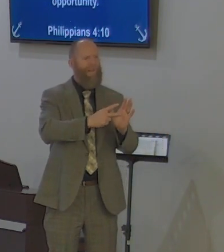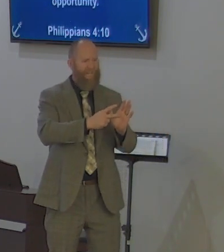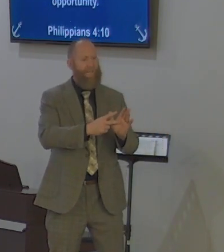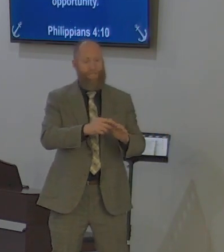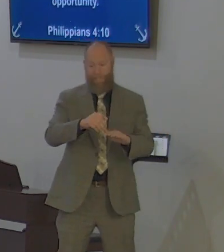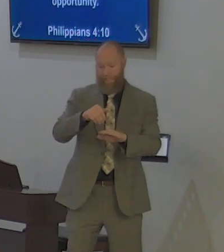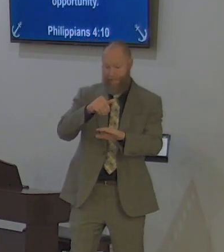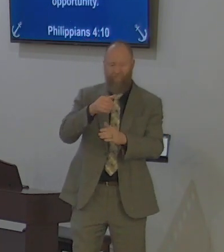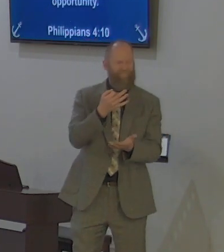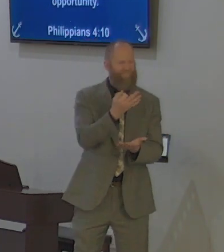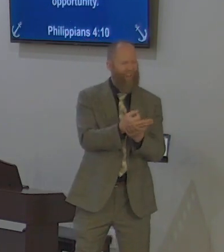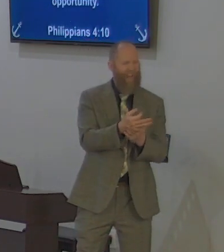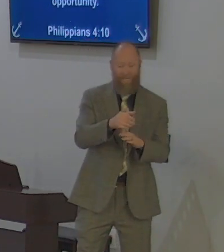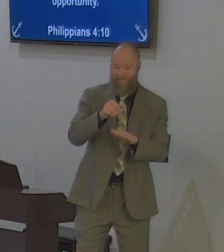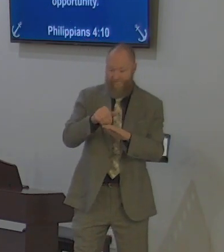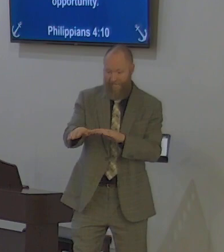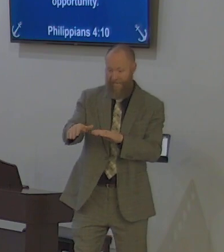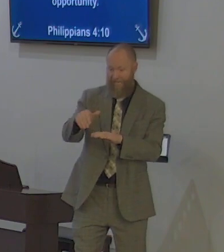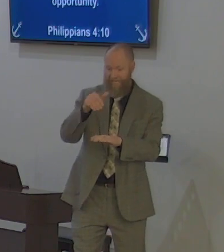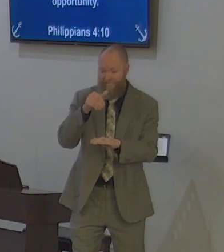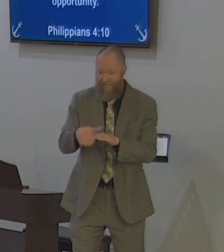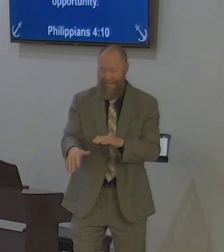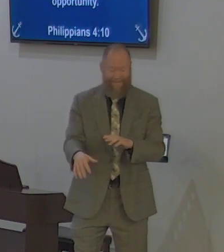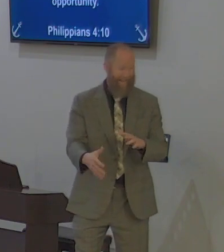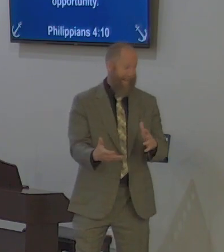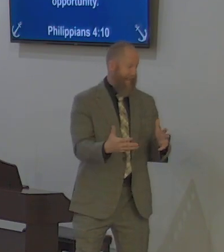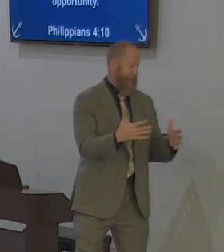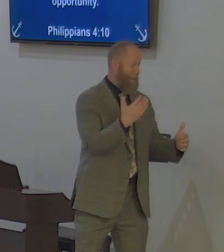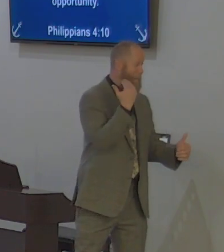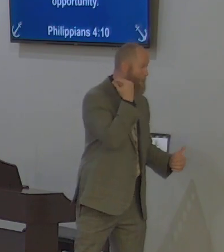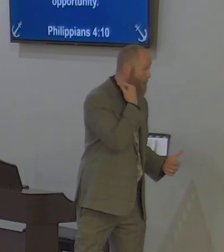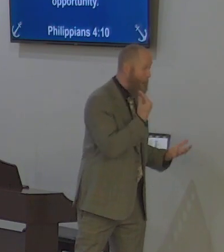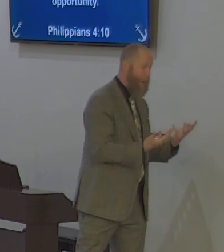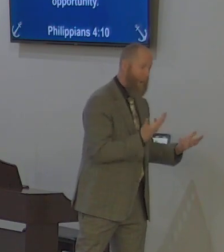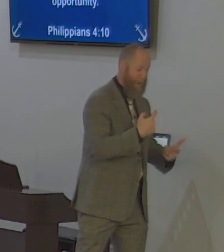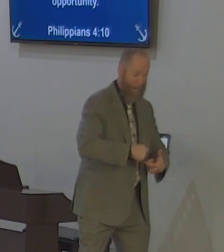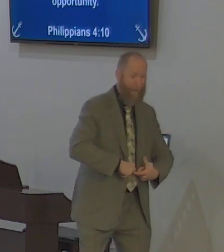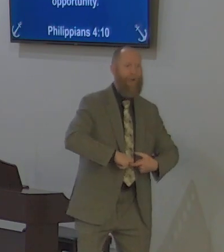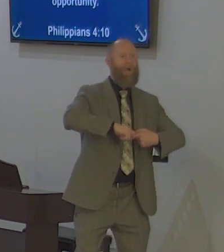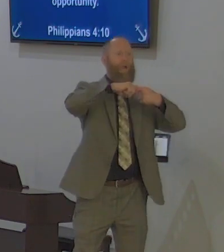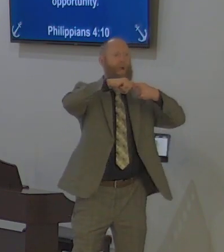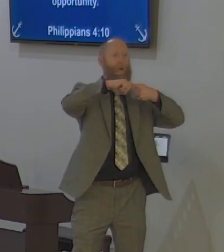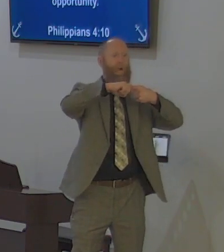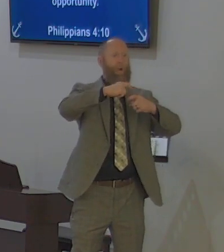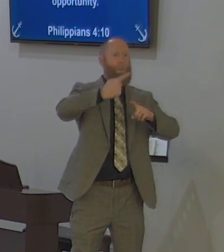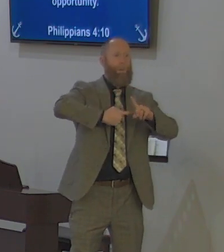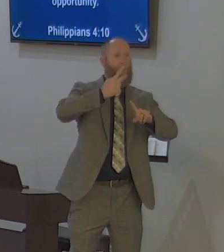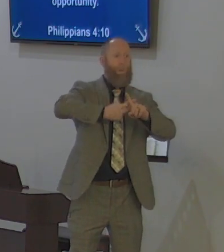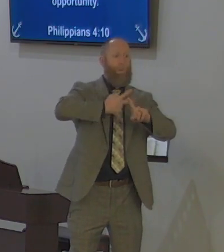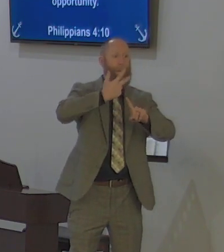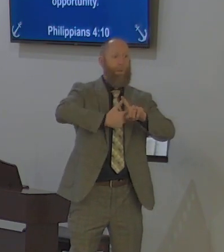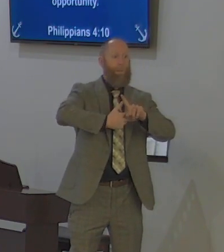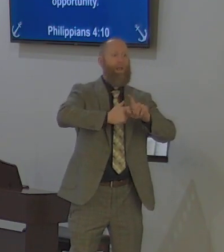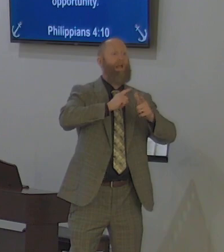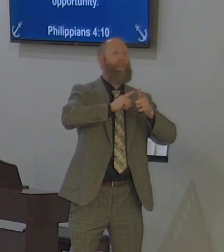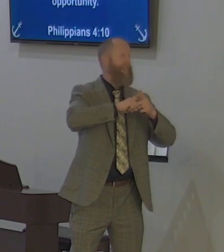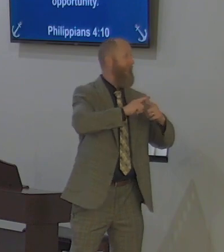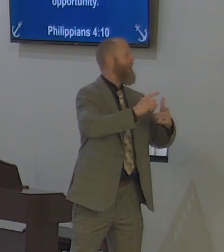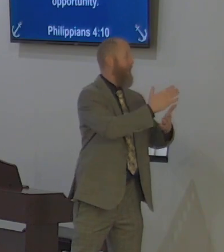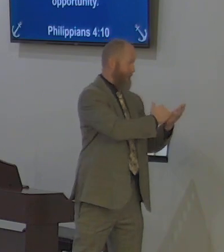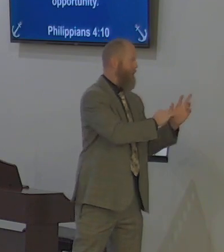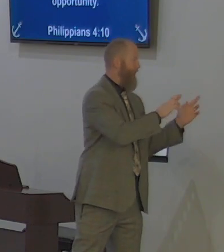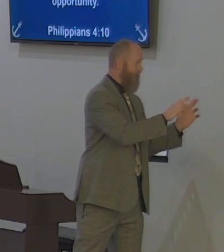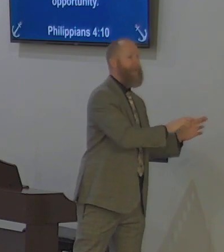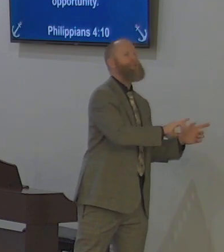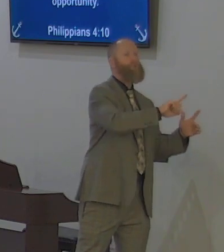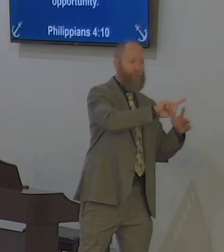it had flourished again and they'd begun again to contribute or to communicate to Paul's needs. And Paul